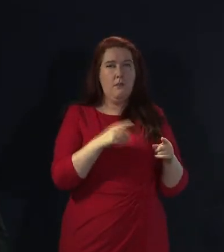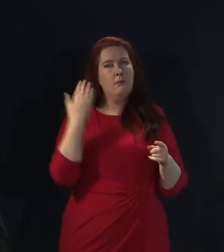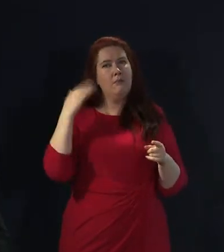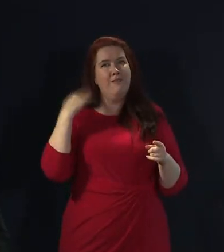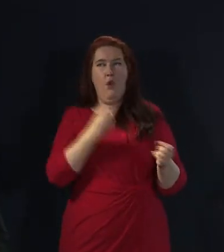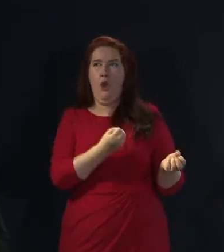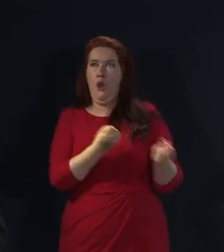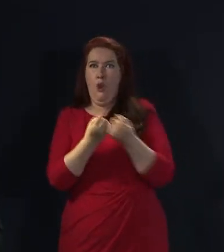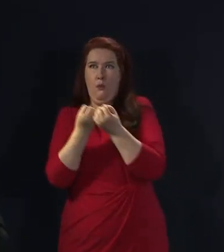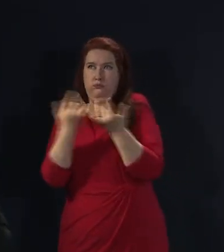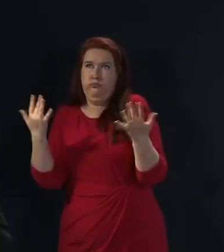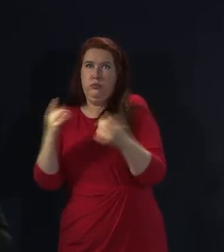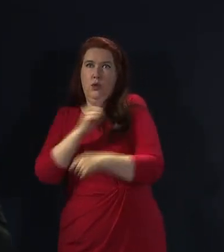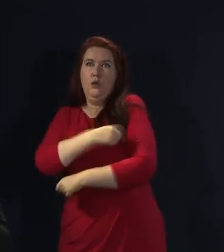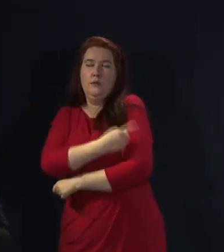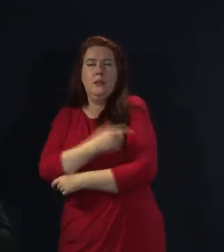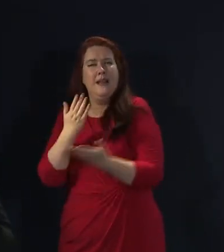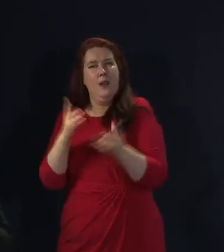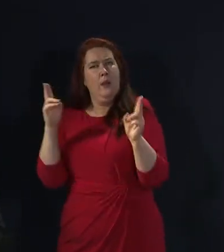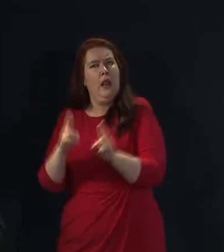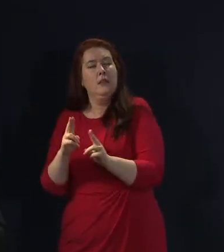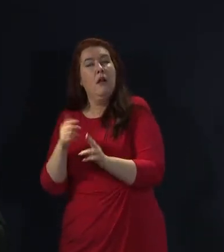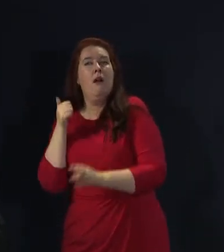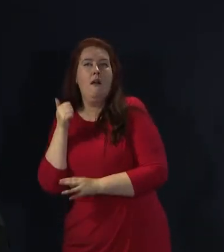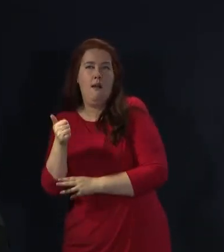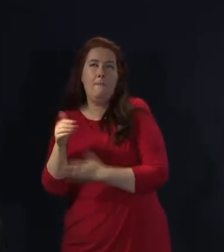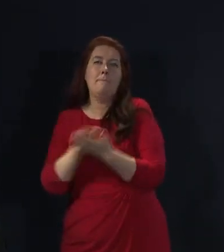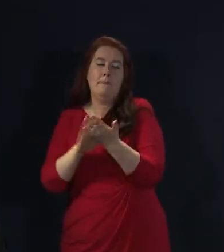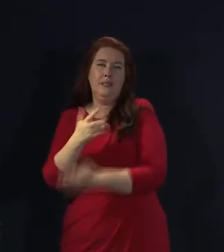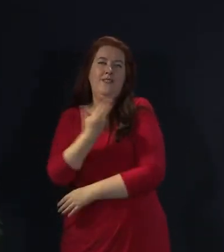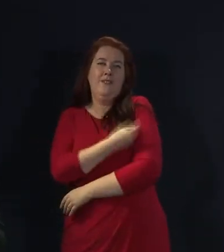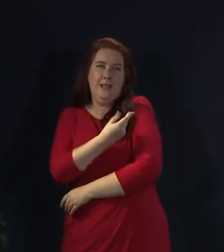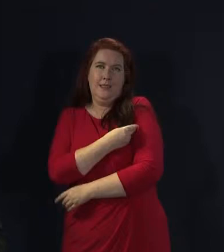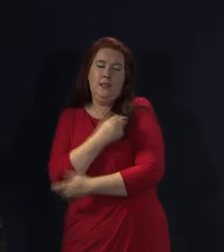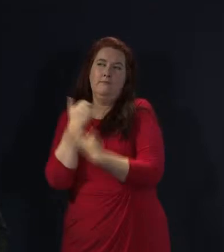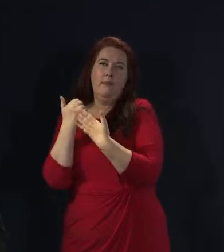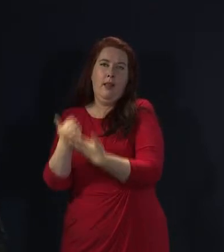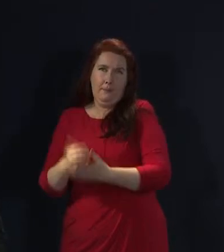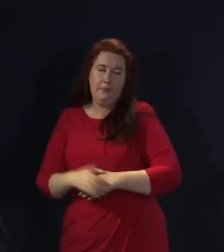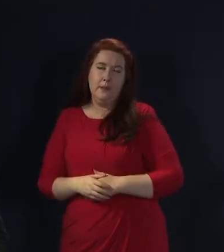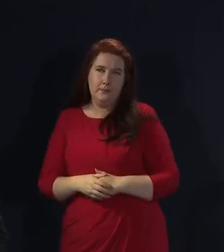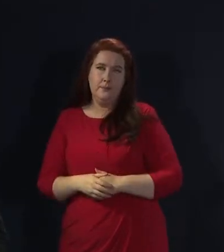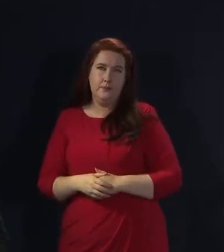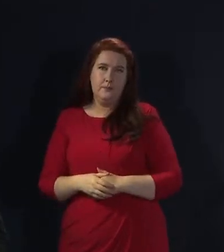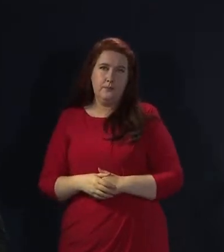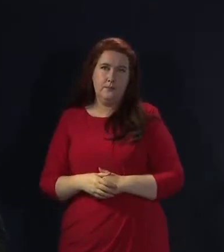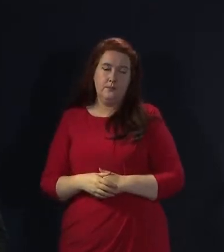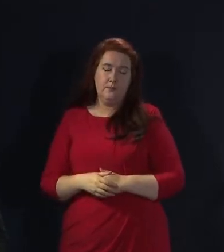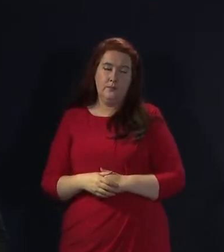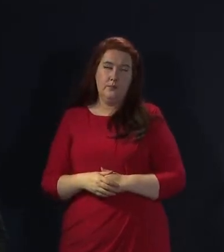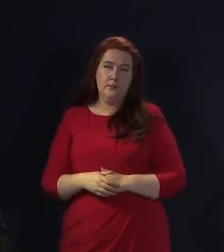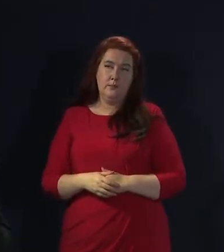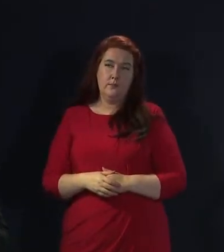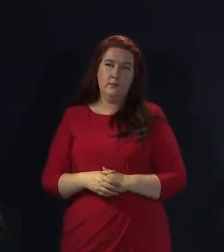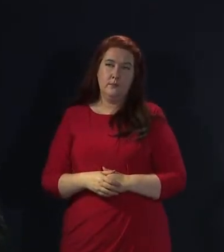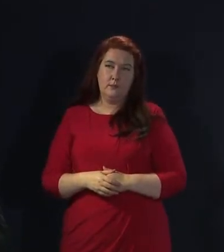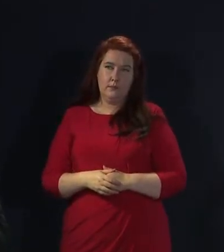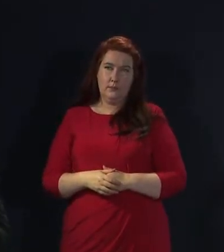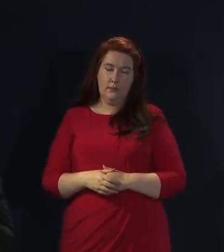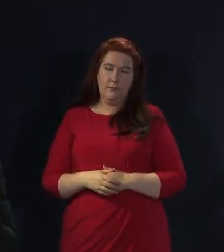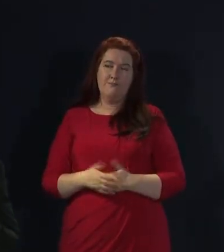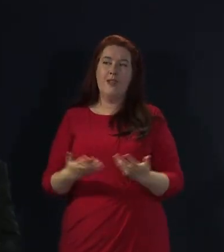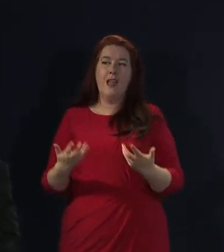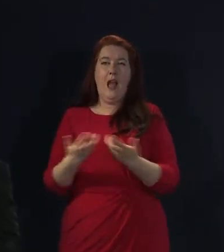through to hospitals. And that allows us then, as I say, to make sure that our response to that is much, much more proportionate. And a